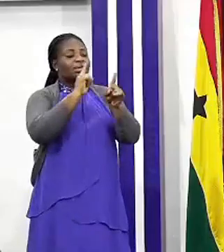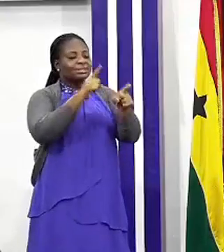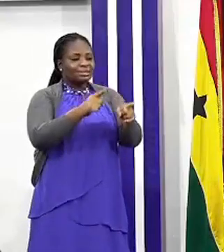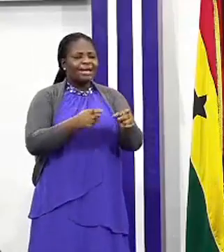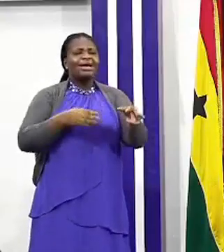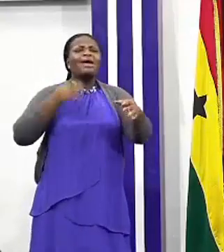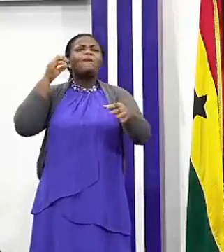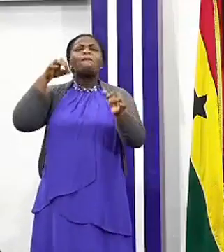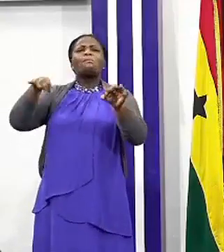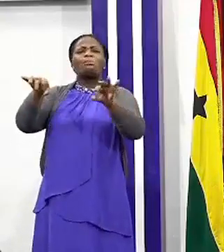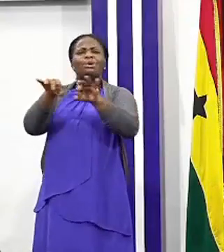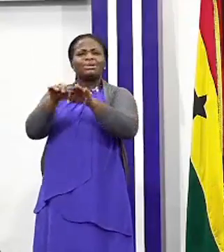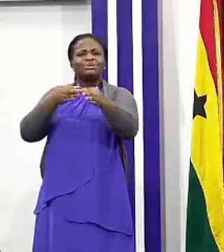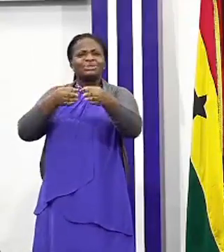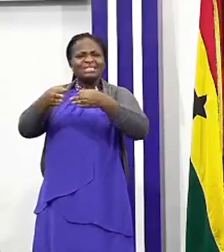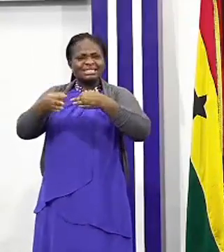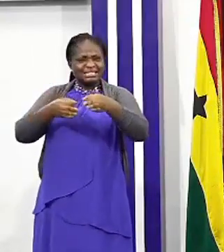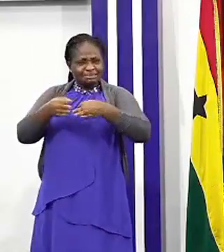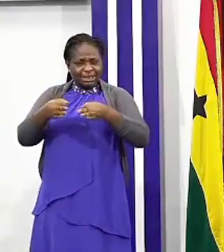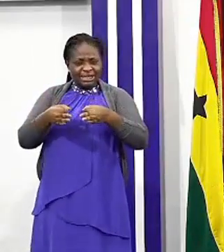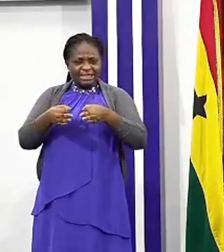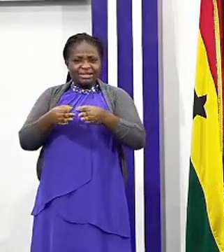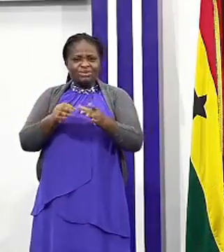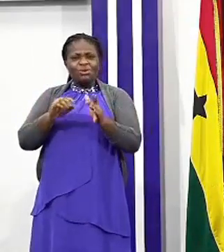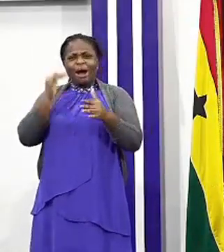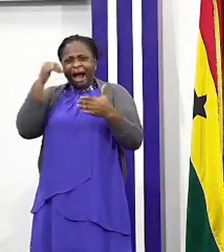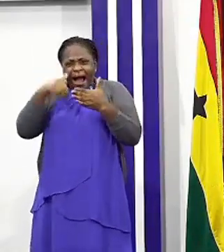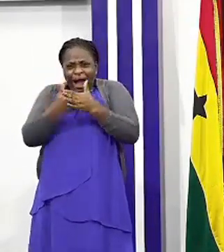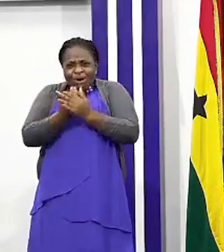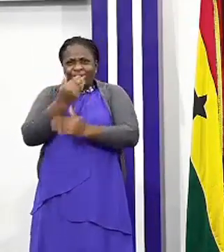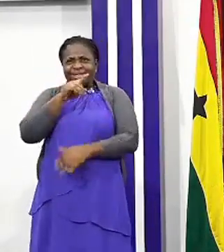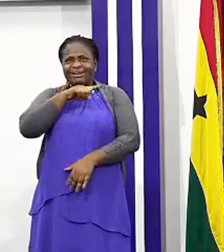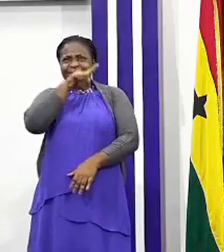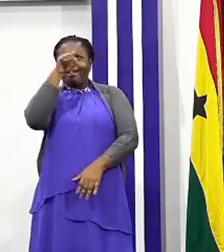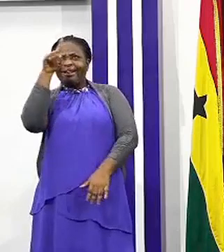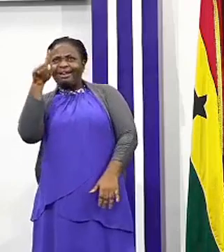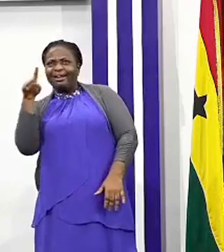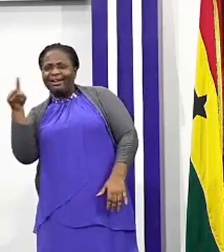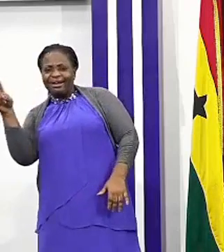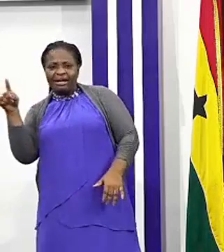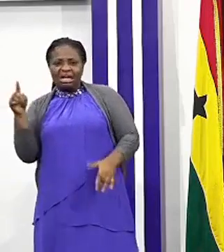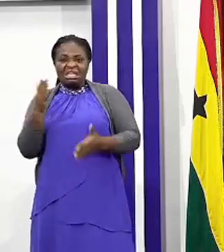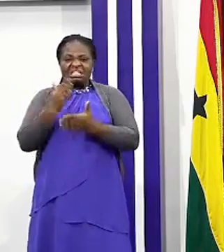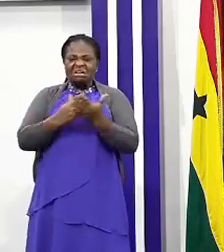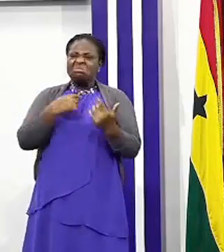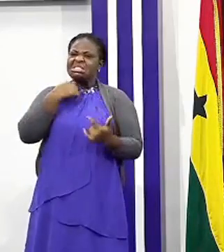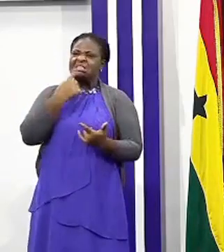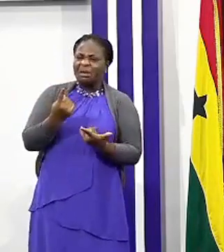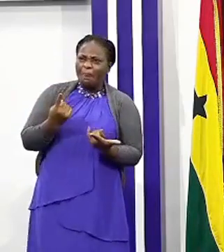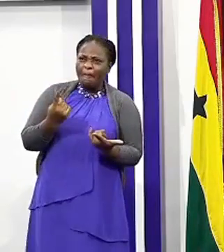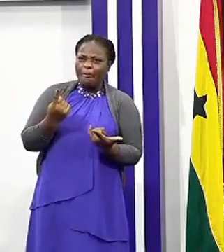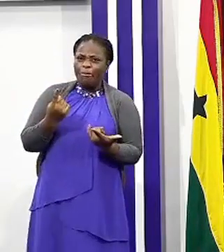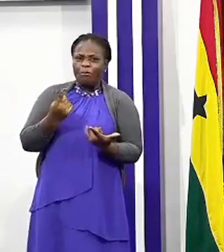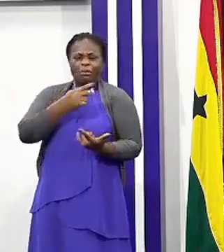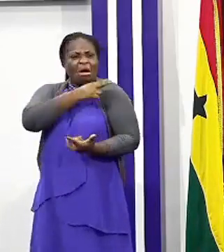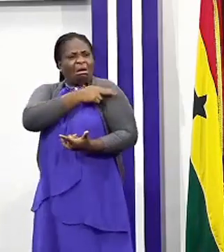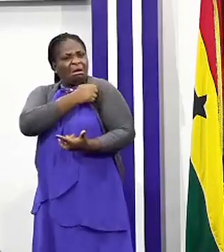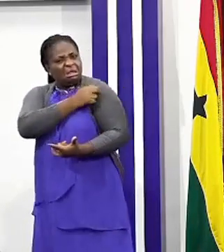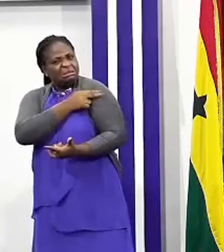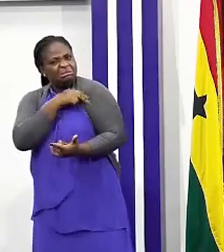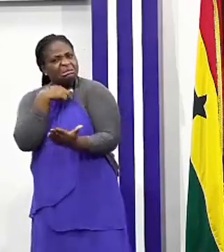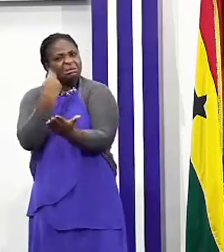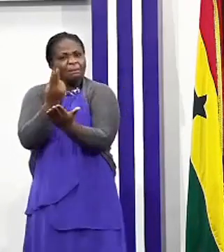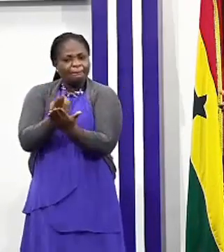important to explain what they mean when they say the curve is flattening. In some jurisdictions, you see them talking about the